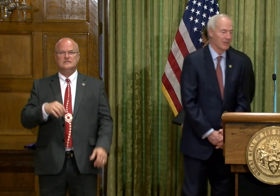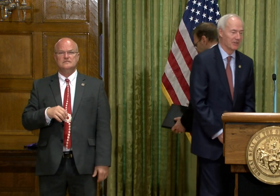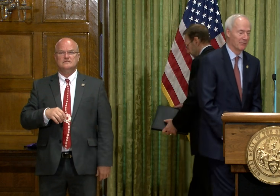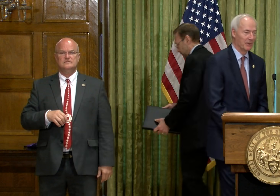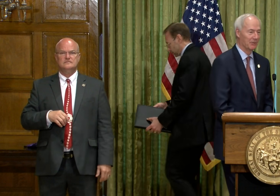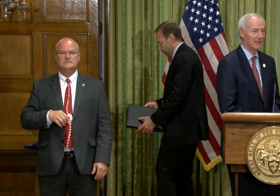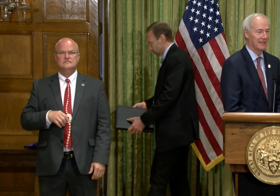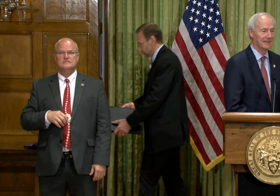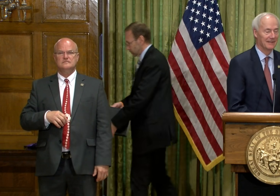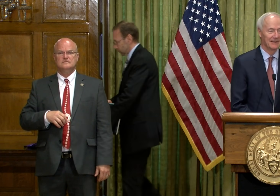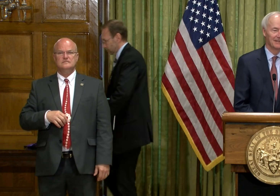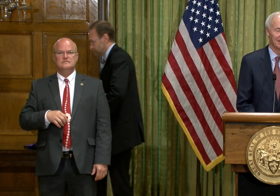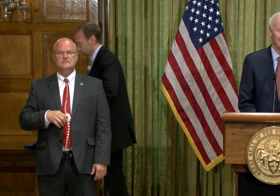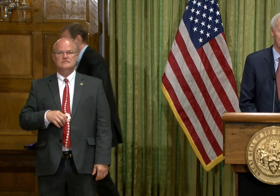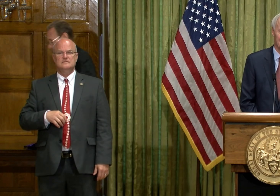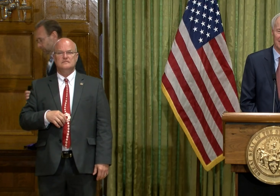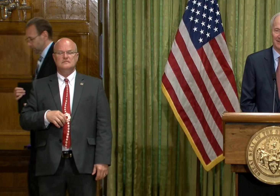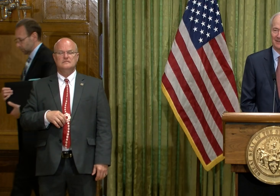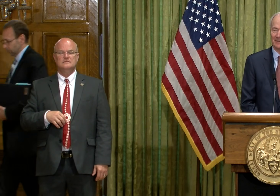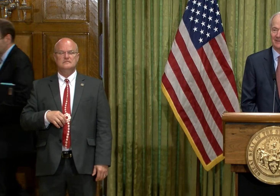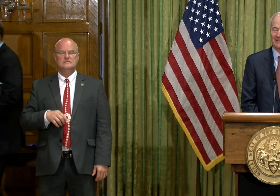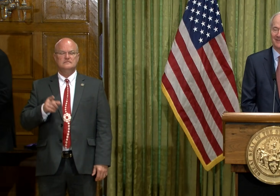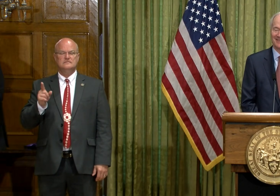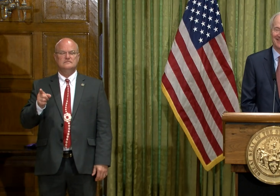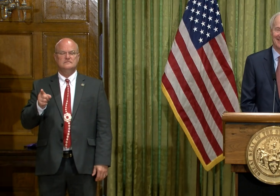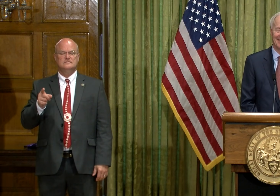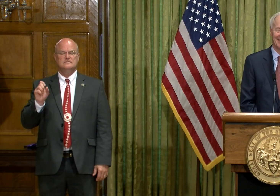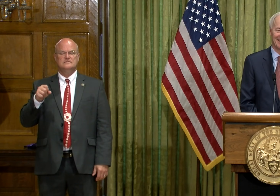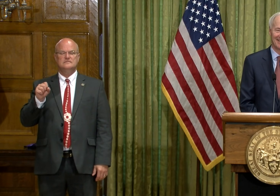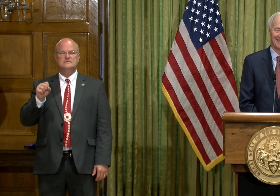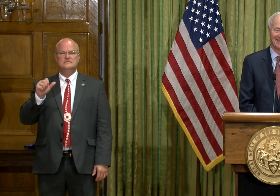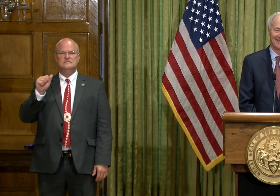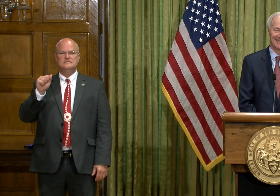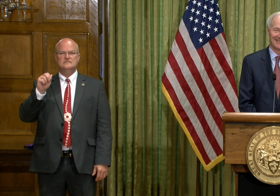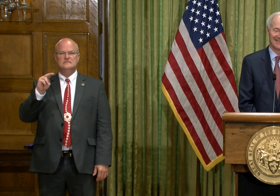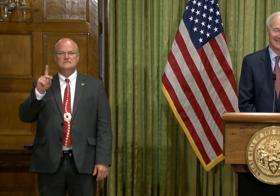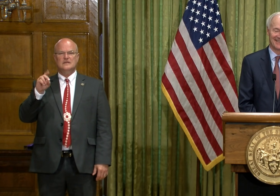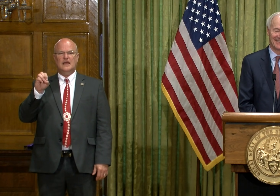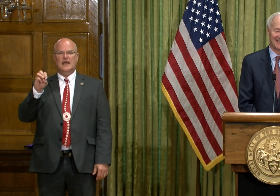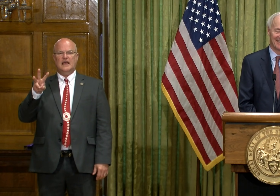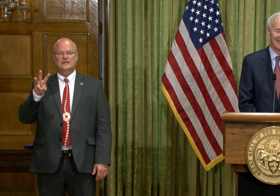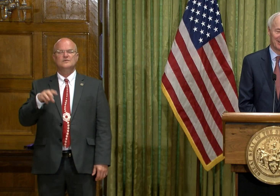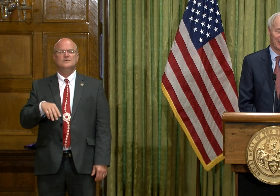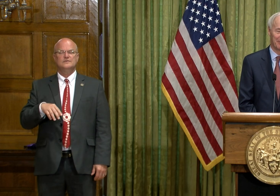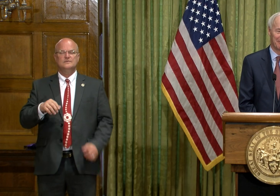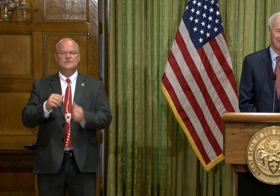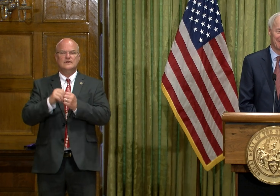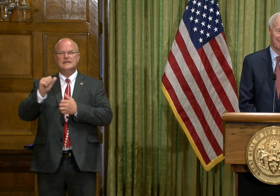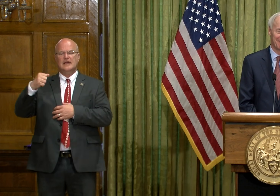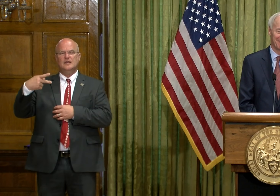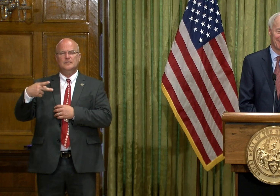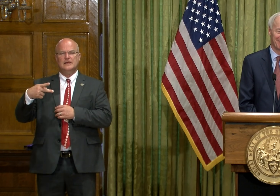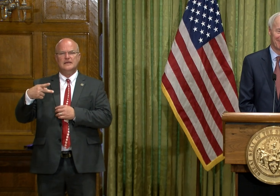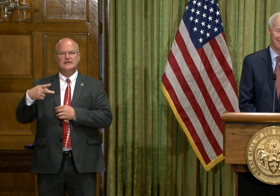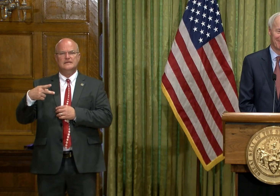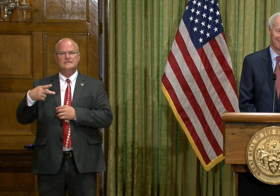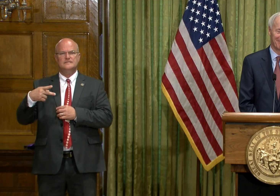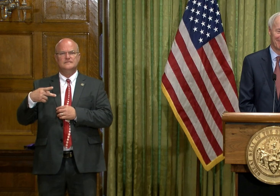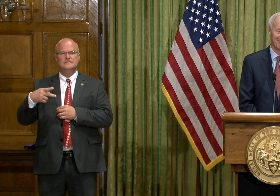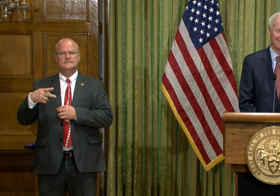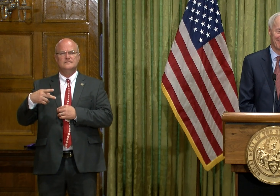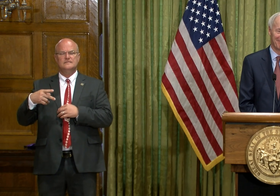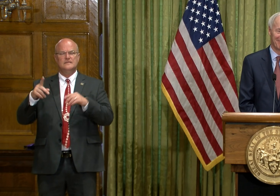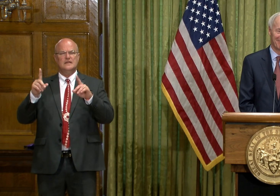Is there a question remotely? Yeah, this is Andrew with AP. On the